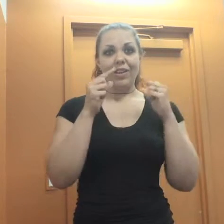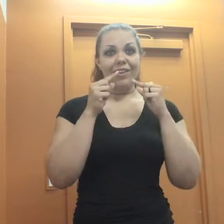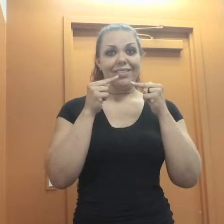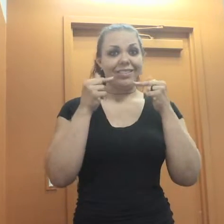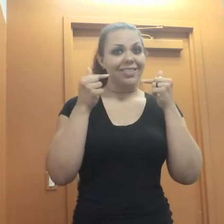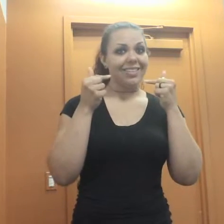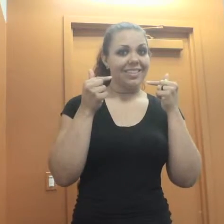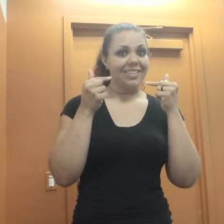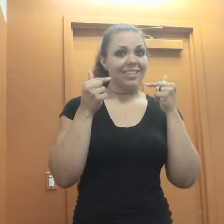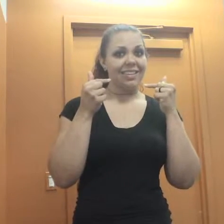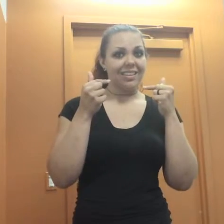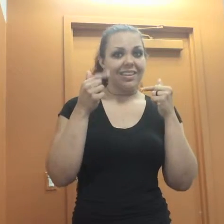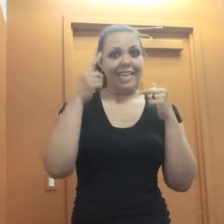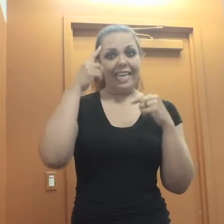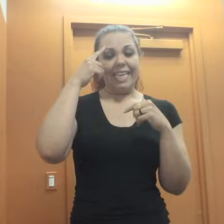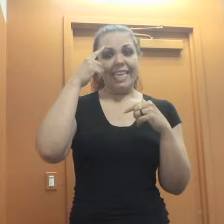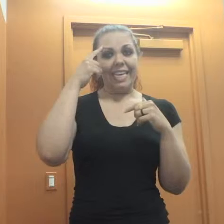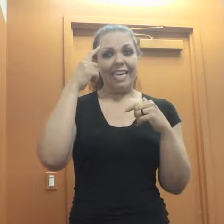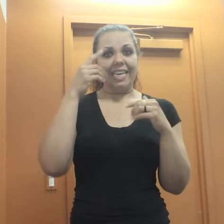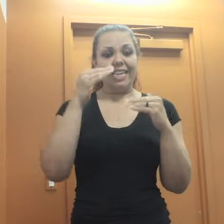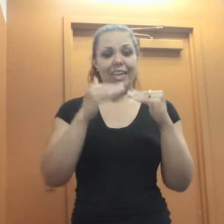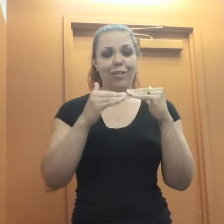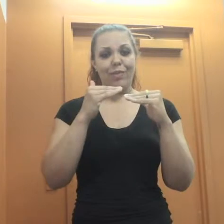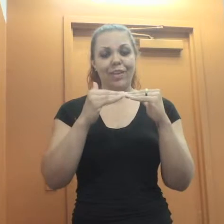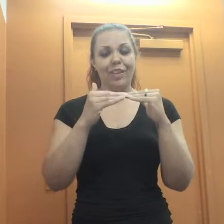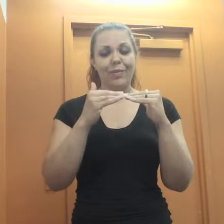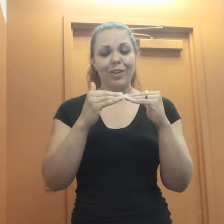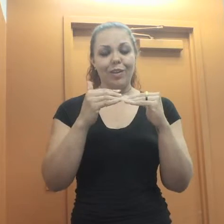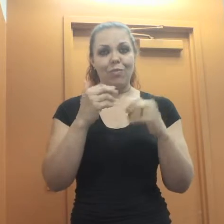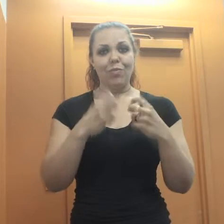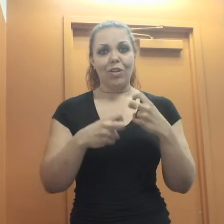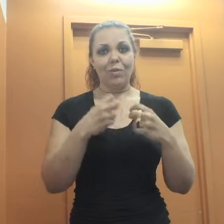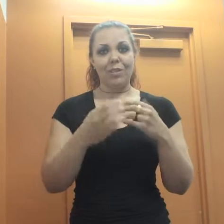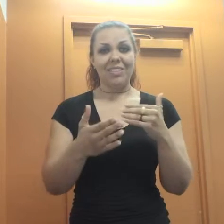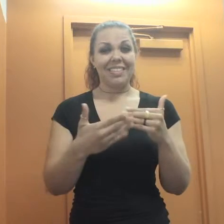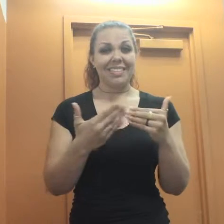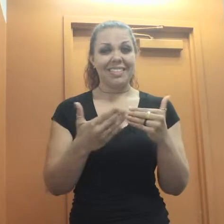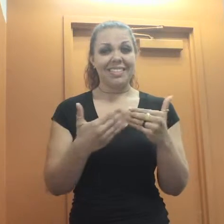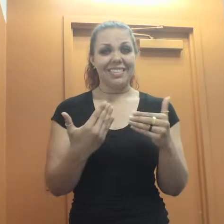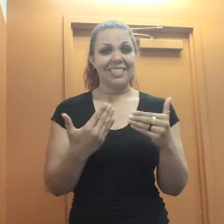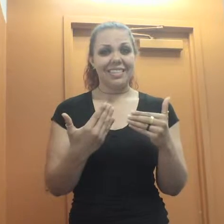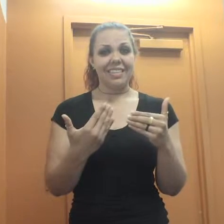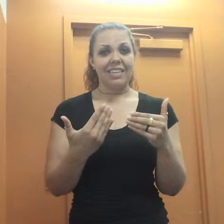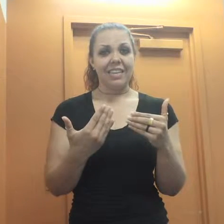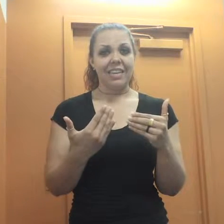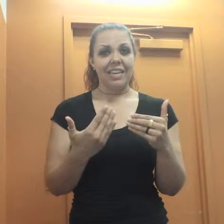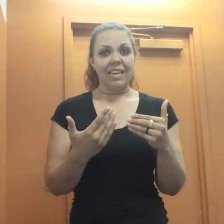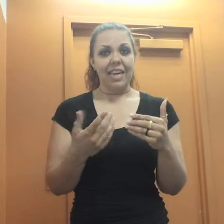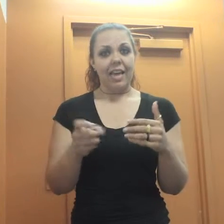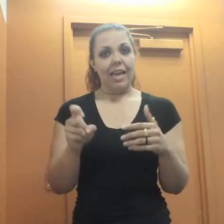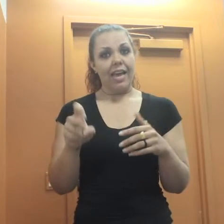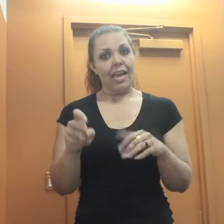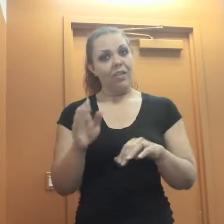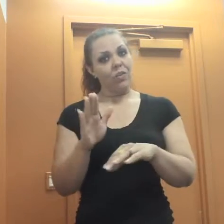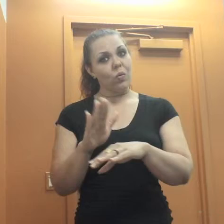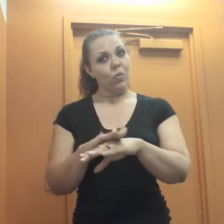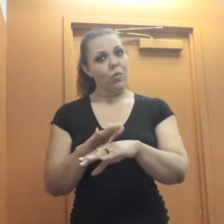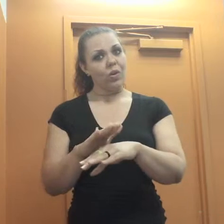cat, thinking that these equilibrium problems are the easiest thing we've done yet. So let me warn you that the next problem